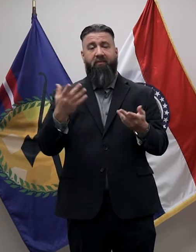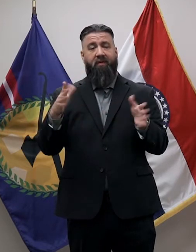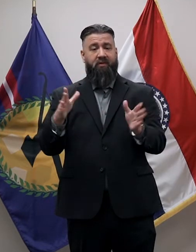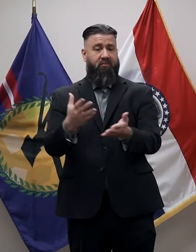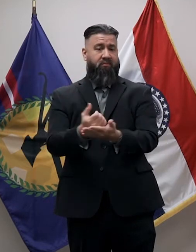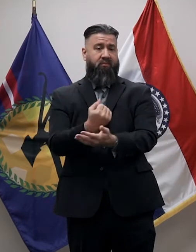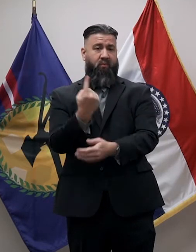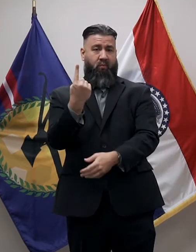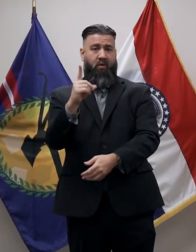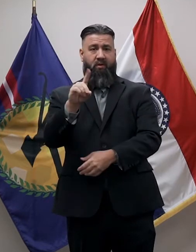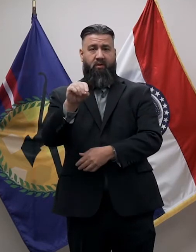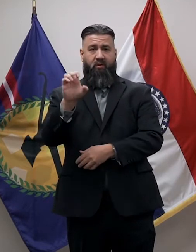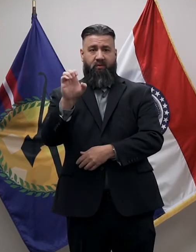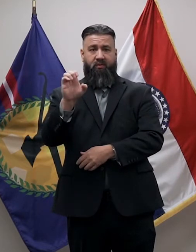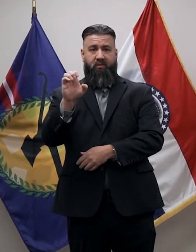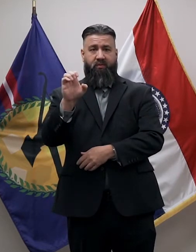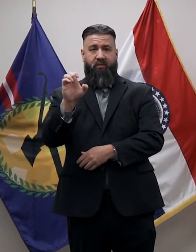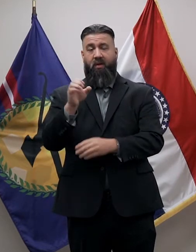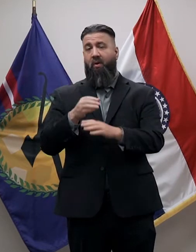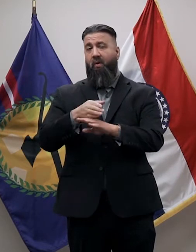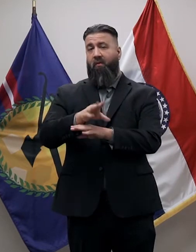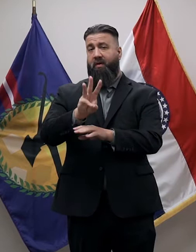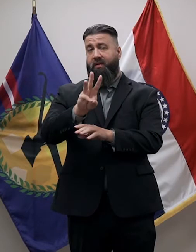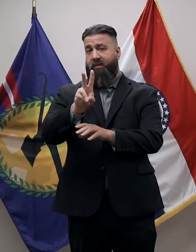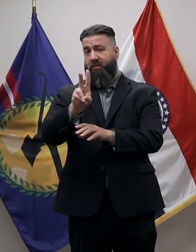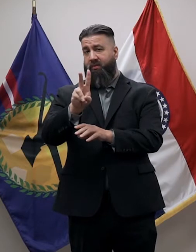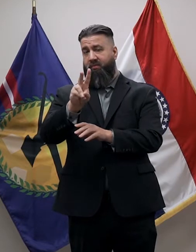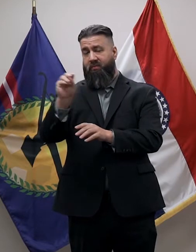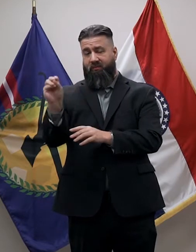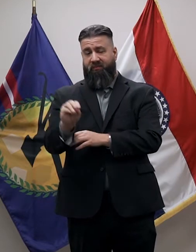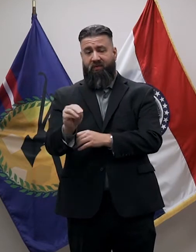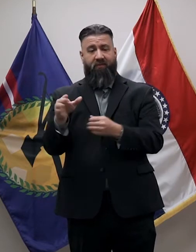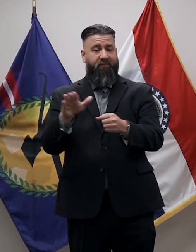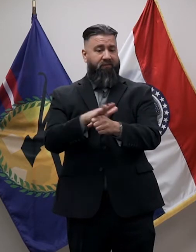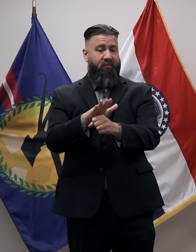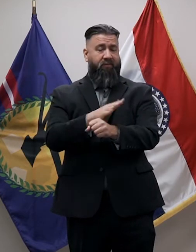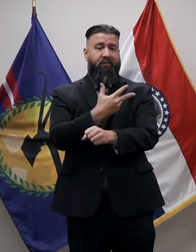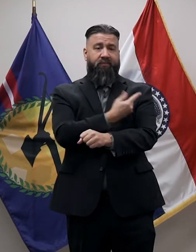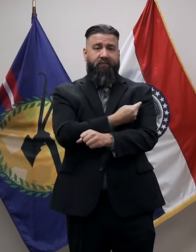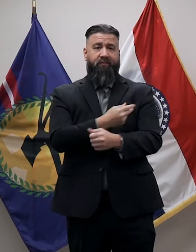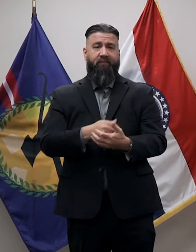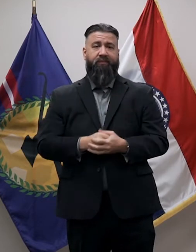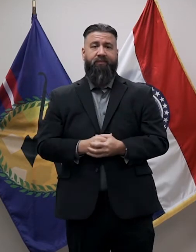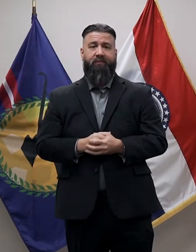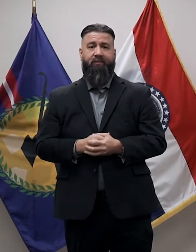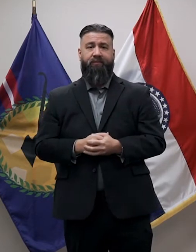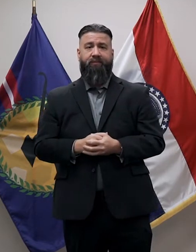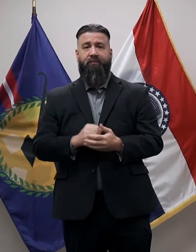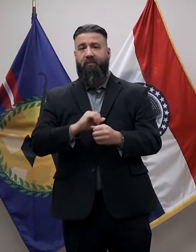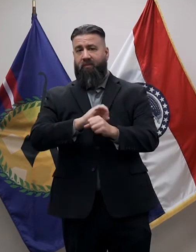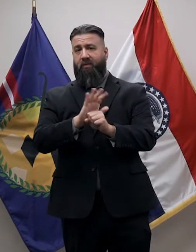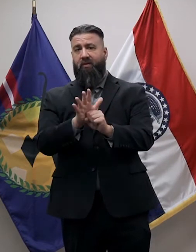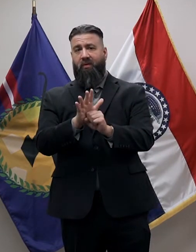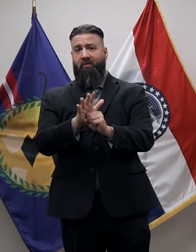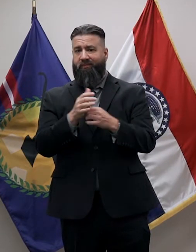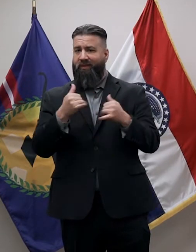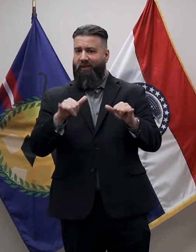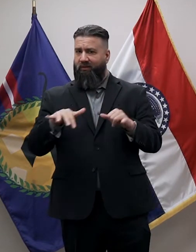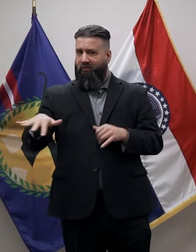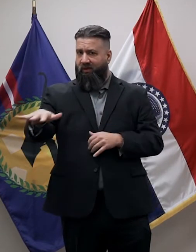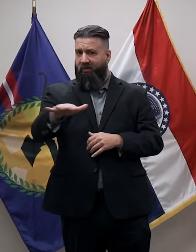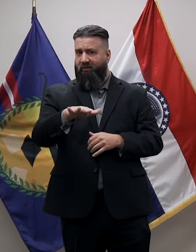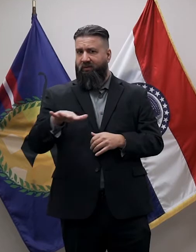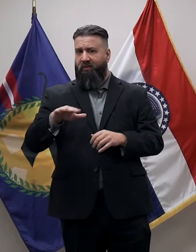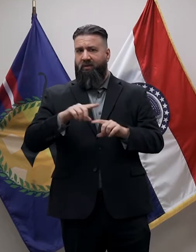dose and over 62% fully vaccinated. The virus remains very much among us, but it's